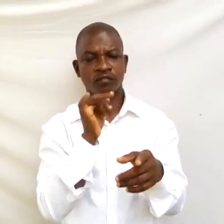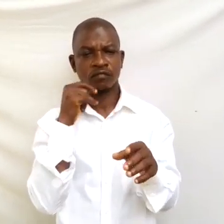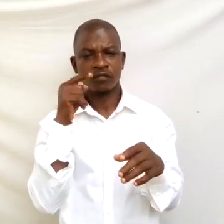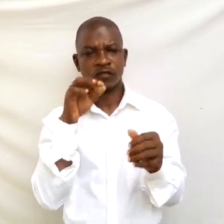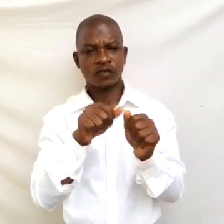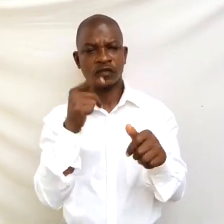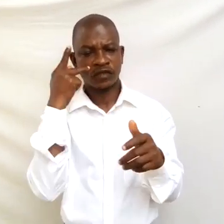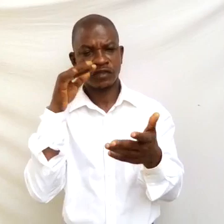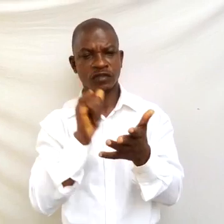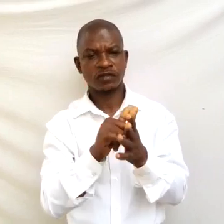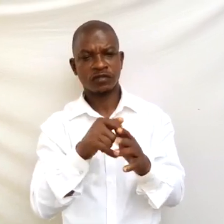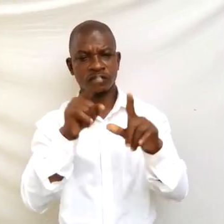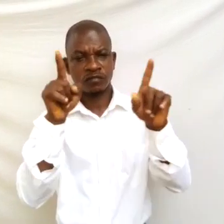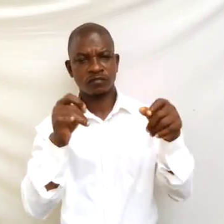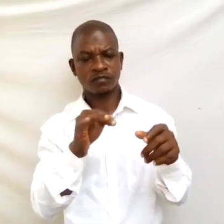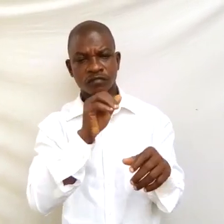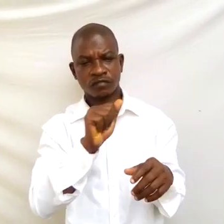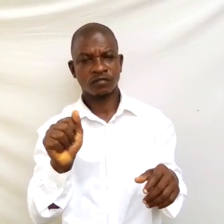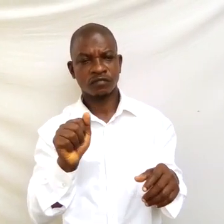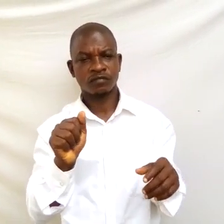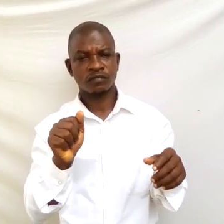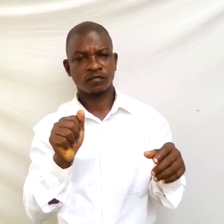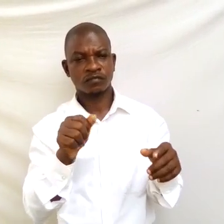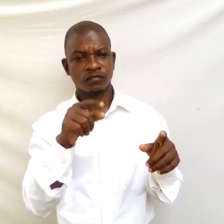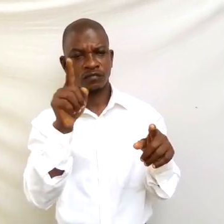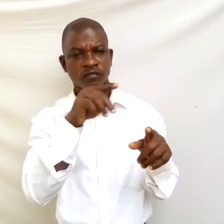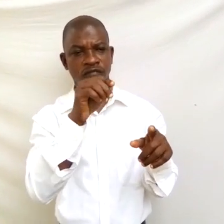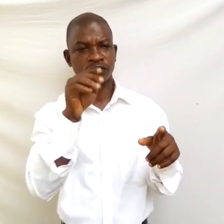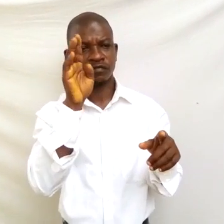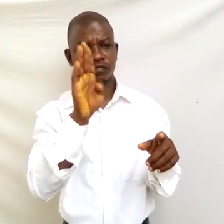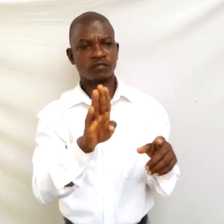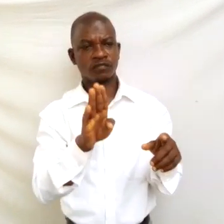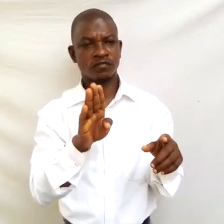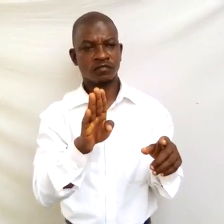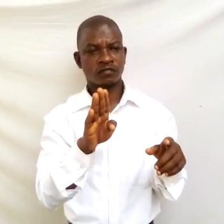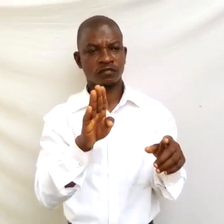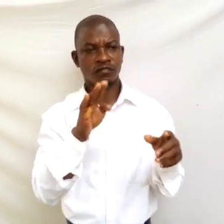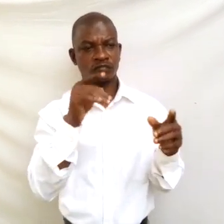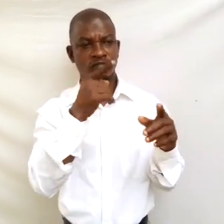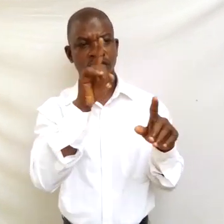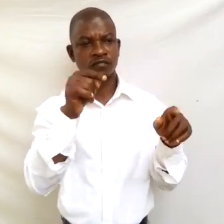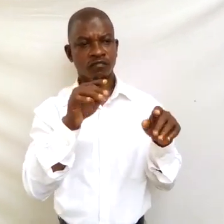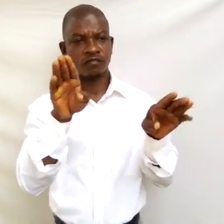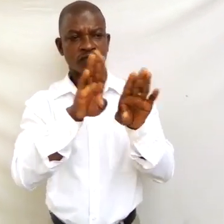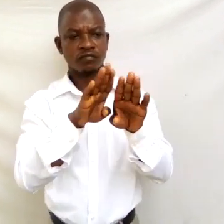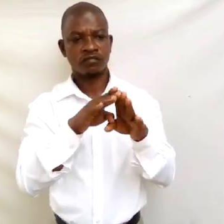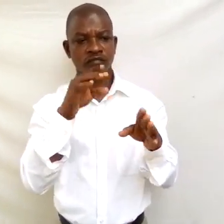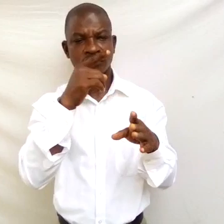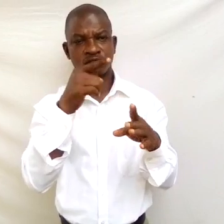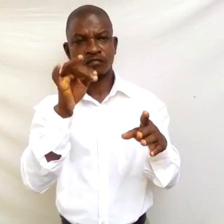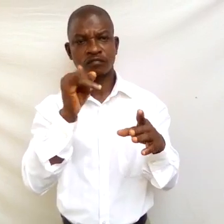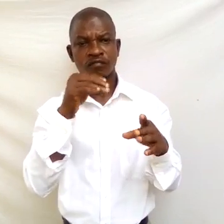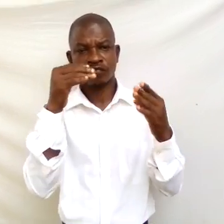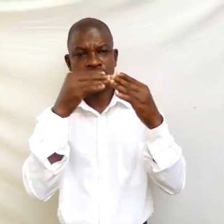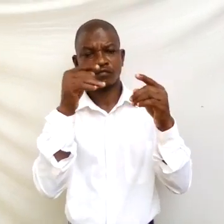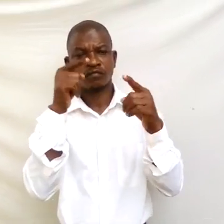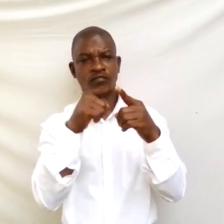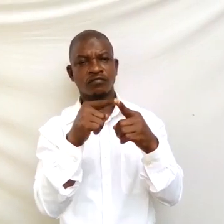that bracket A star B bracket close star C is equal to